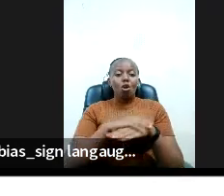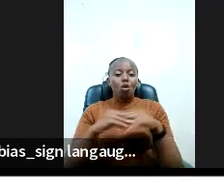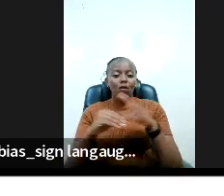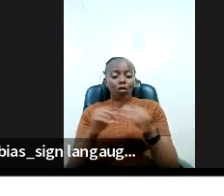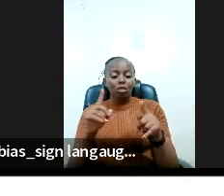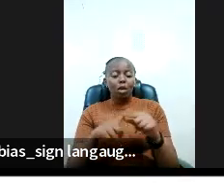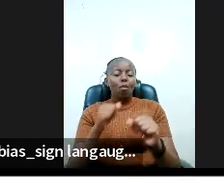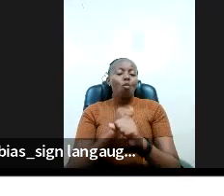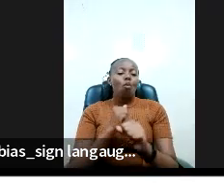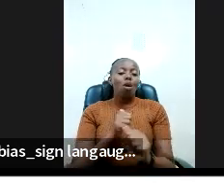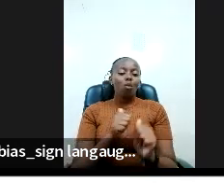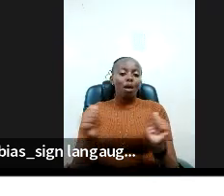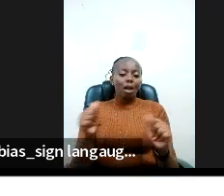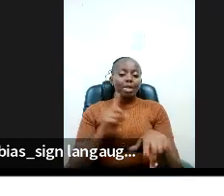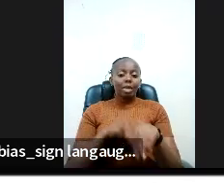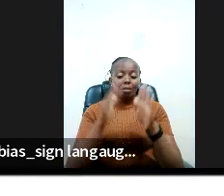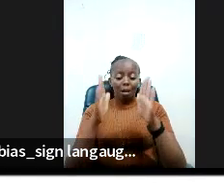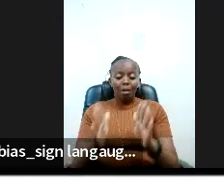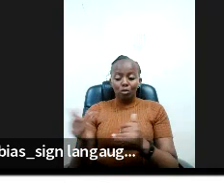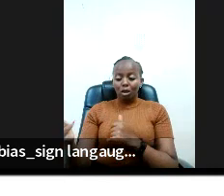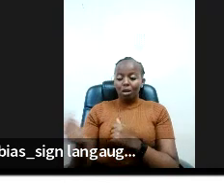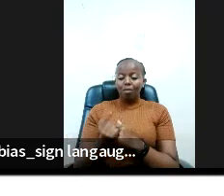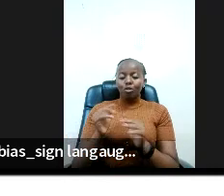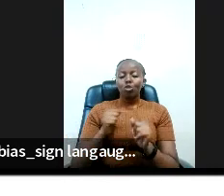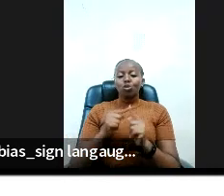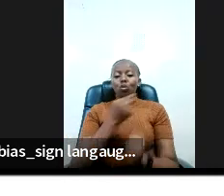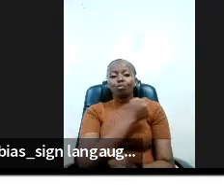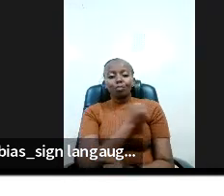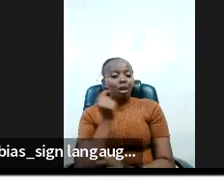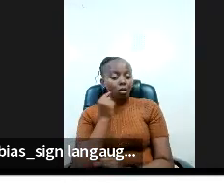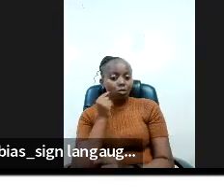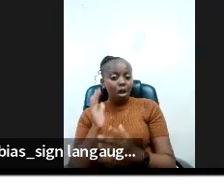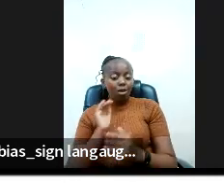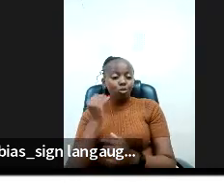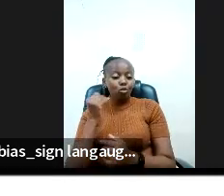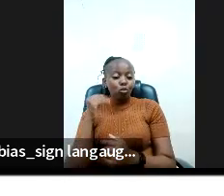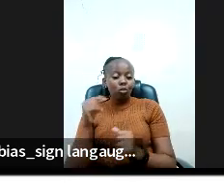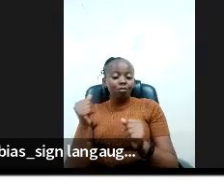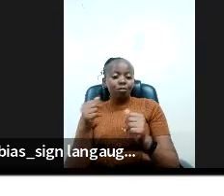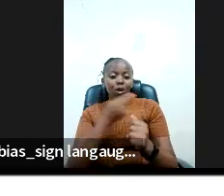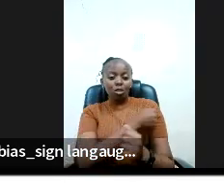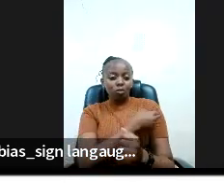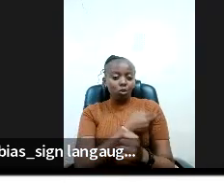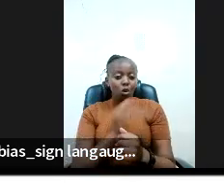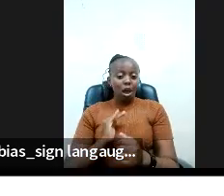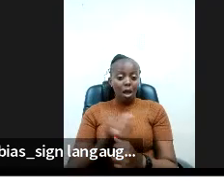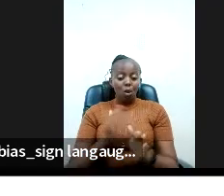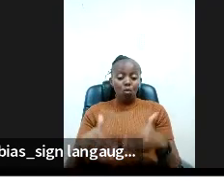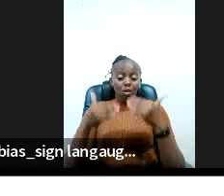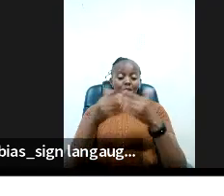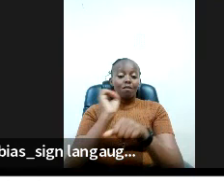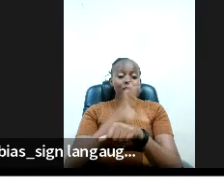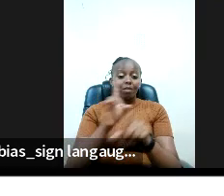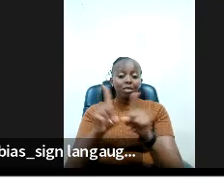and functionality when a patient comes to our clinic. We do a physical assessment, give advice, and assure